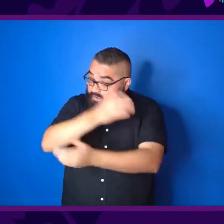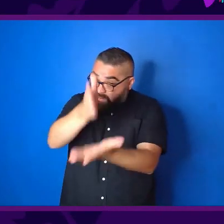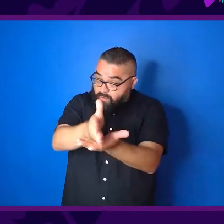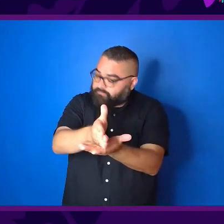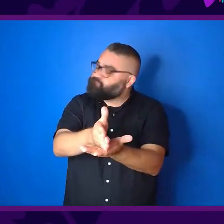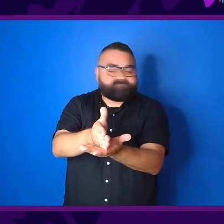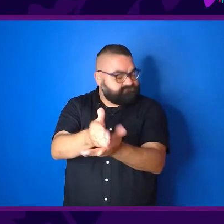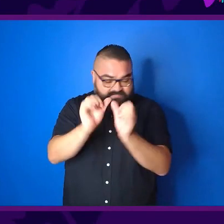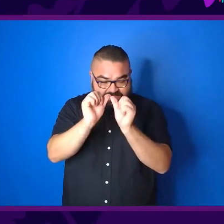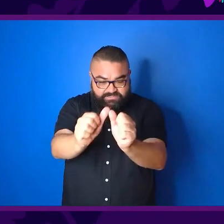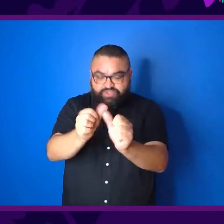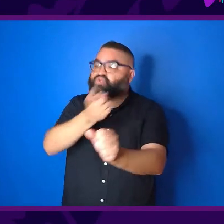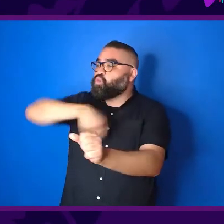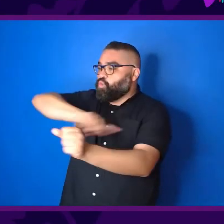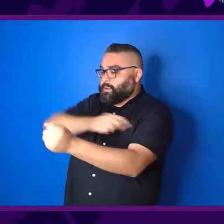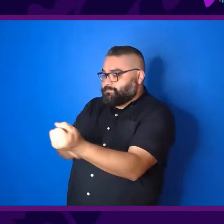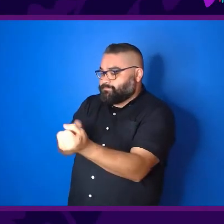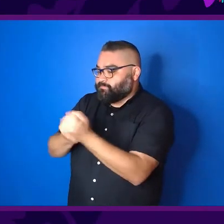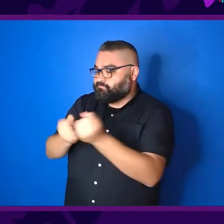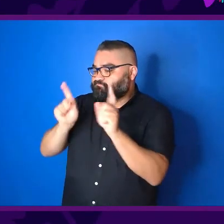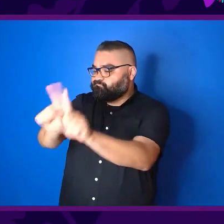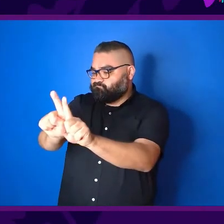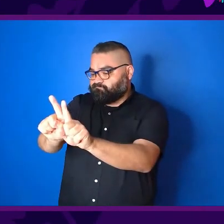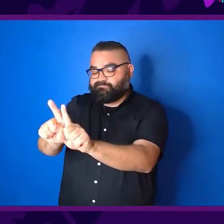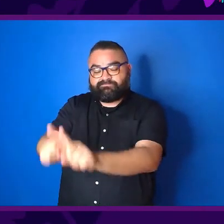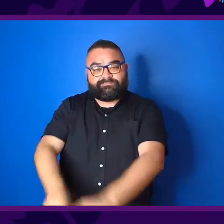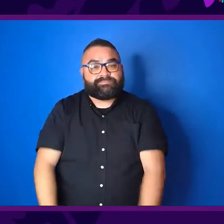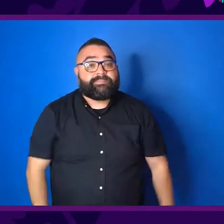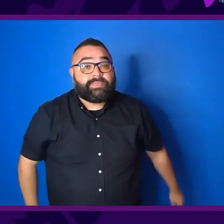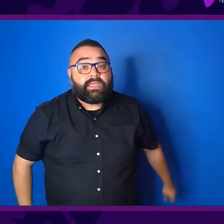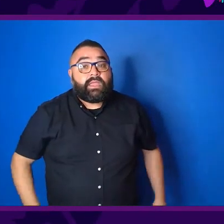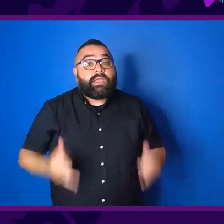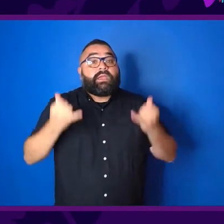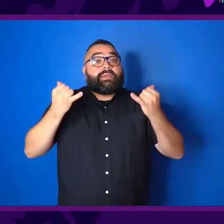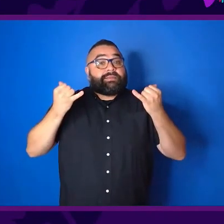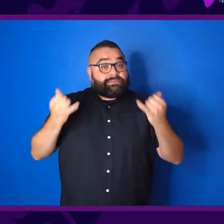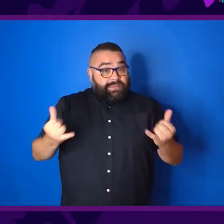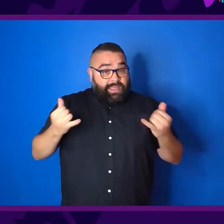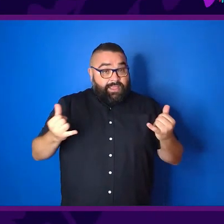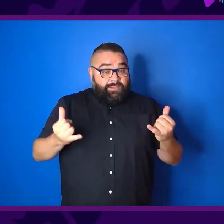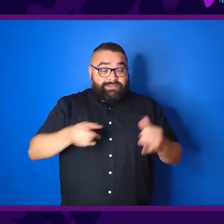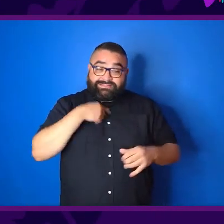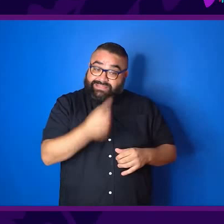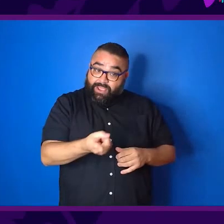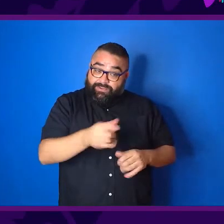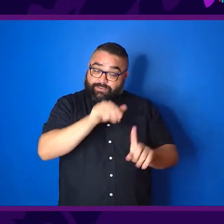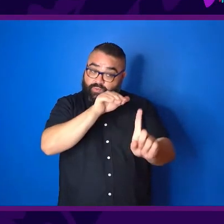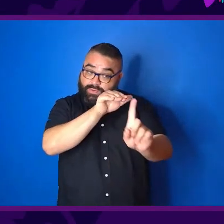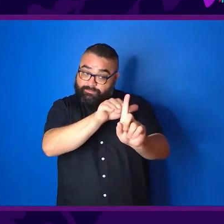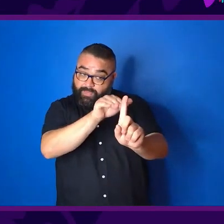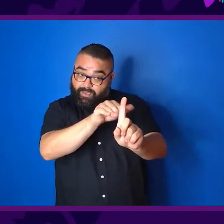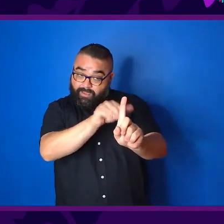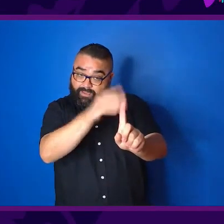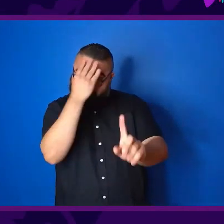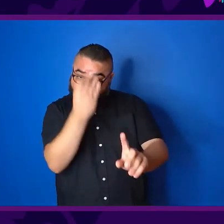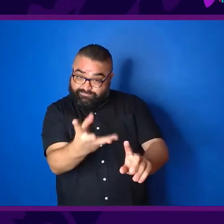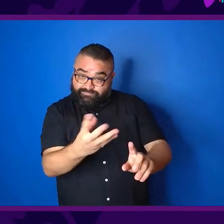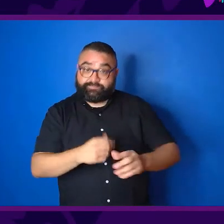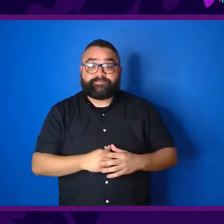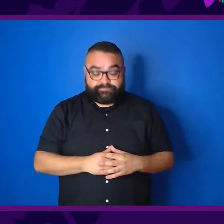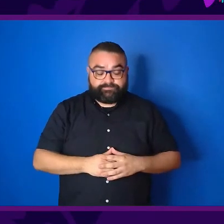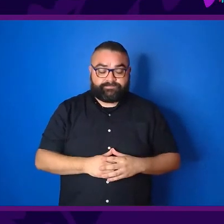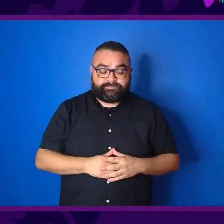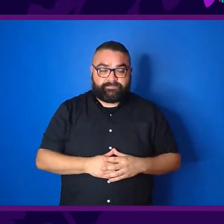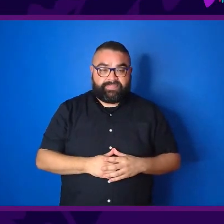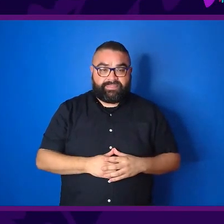you. So this is the part where I have to tell you, just as a reminder, if you were